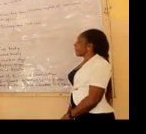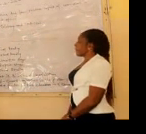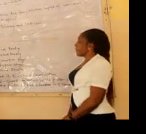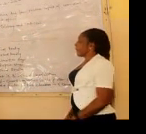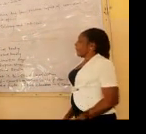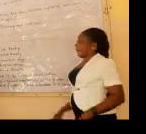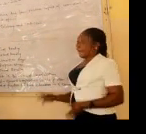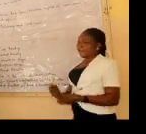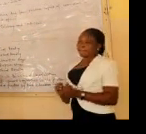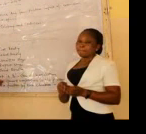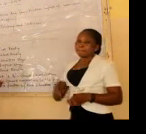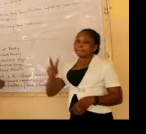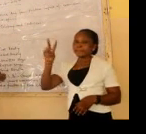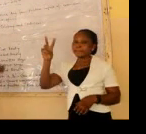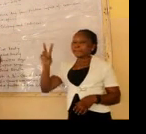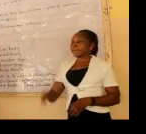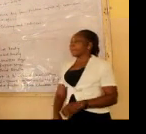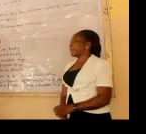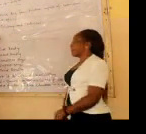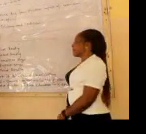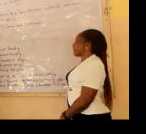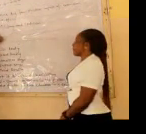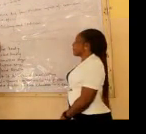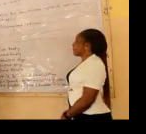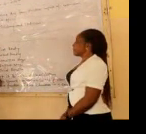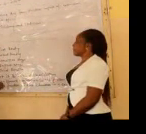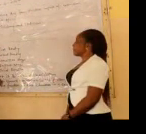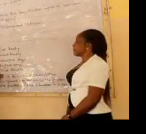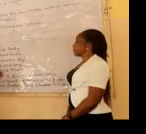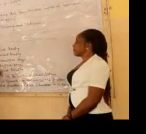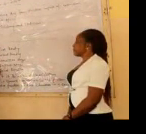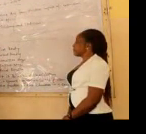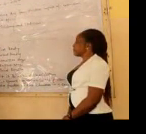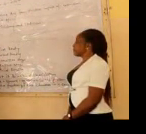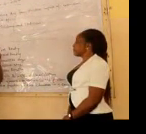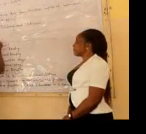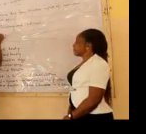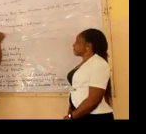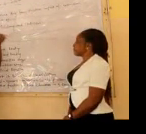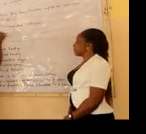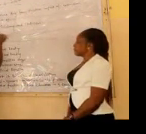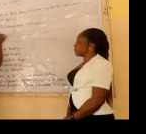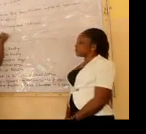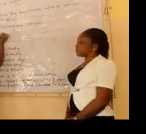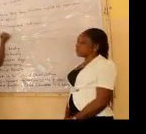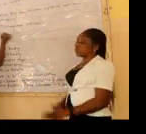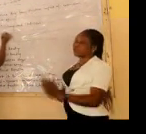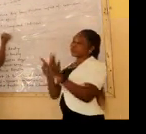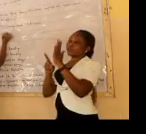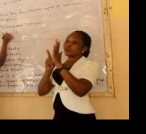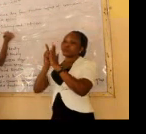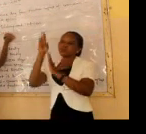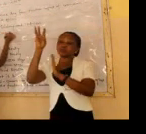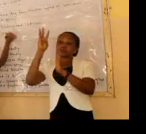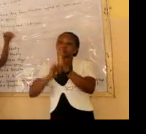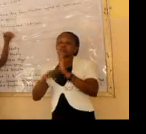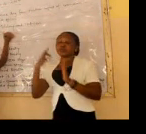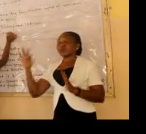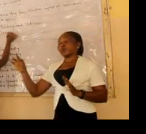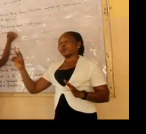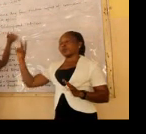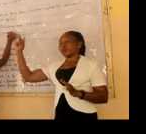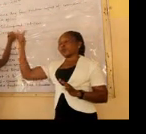Then the second one, we have development of political parties. We said